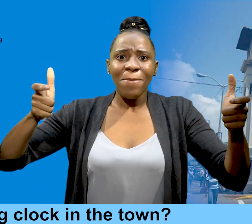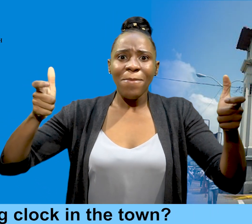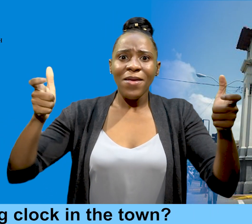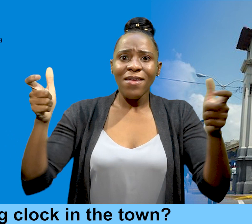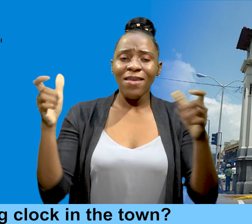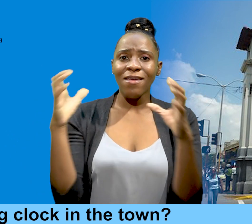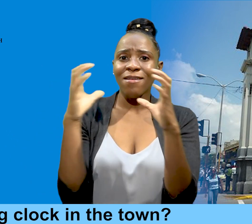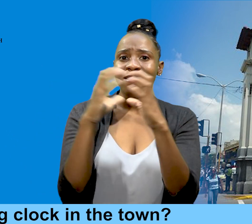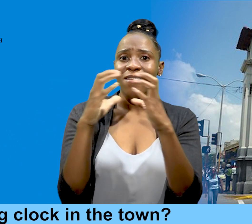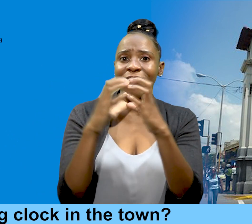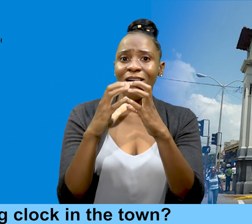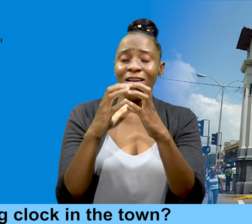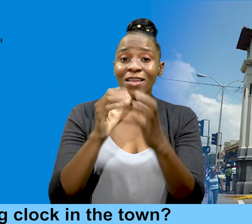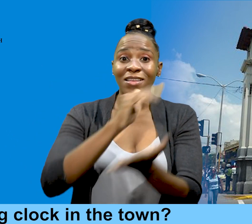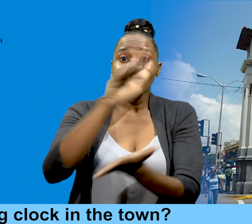clock in the town?